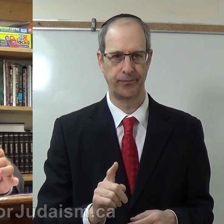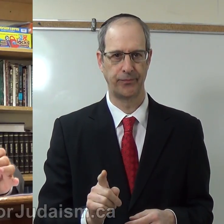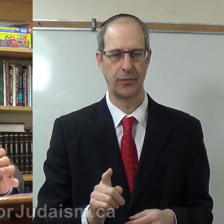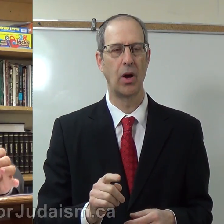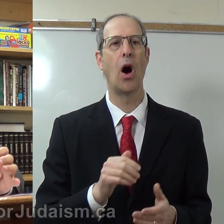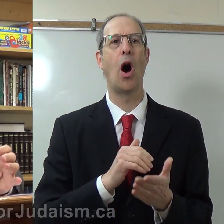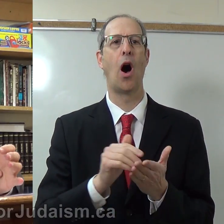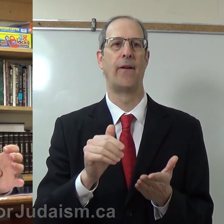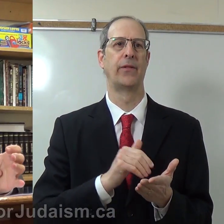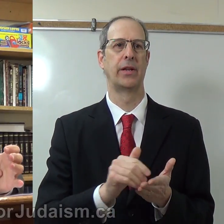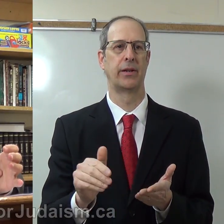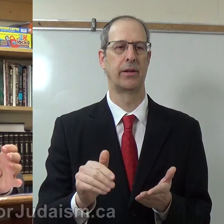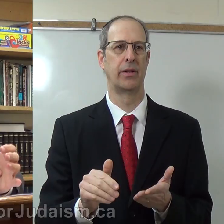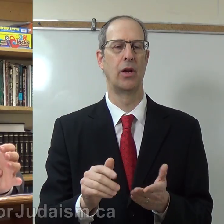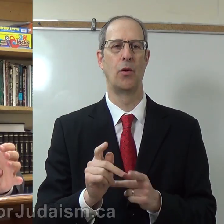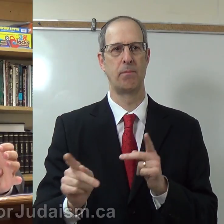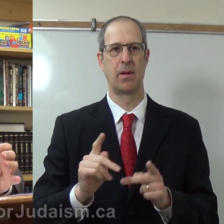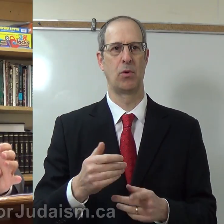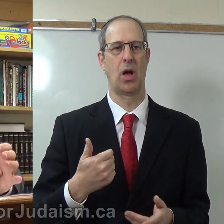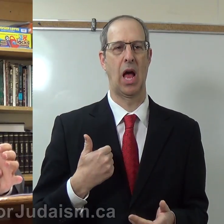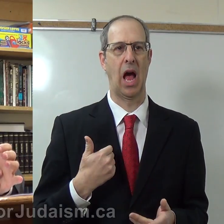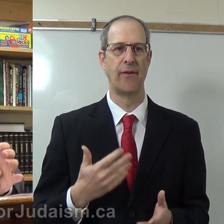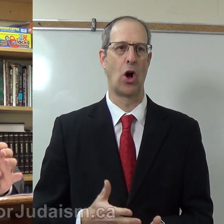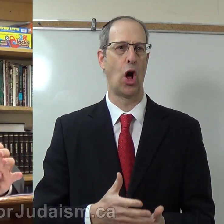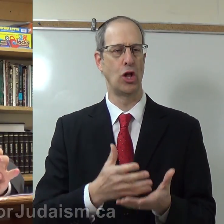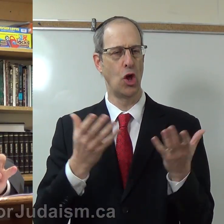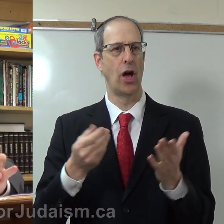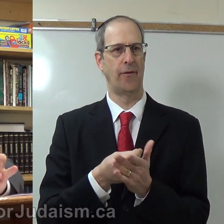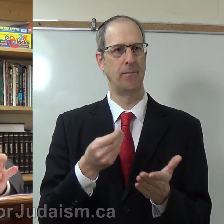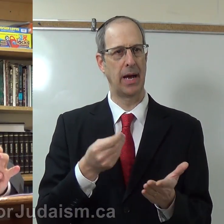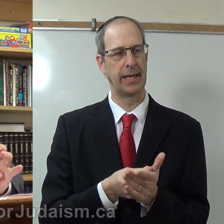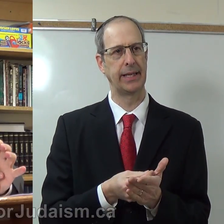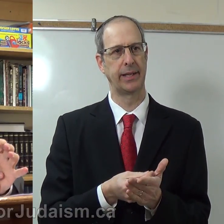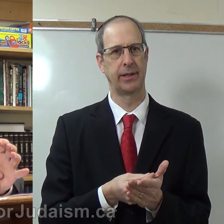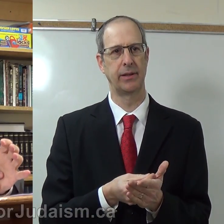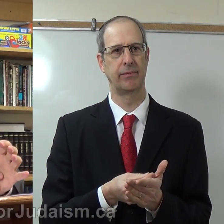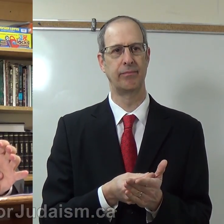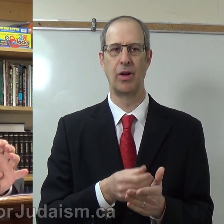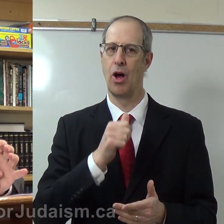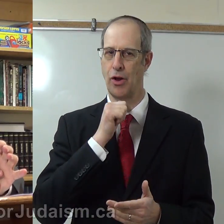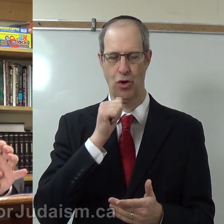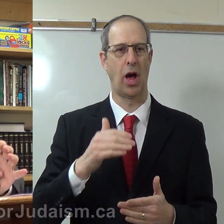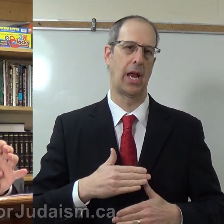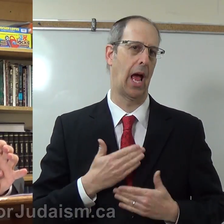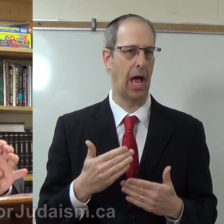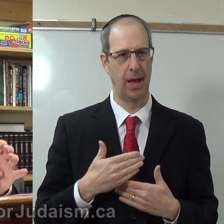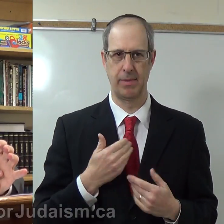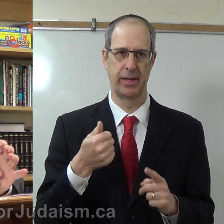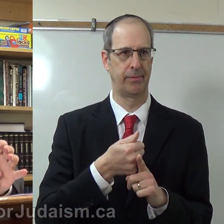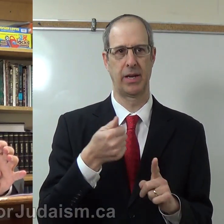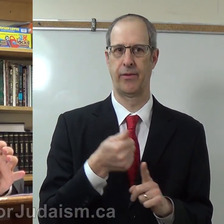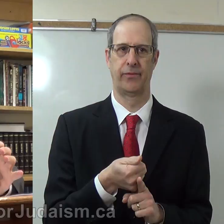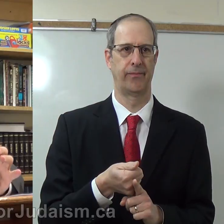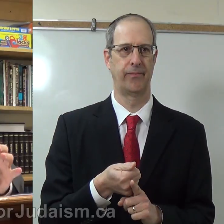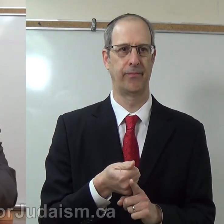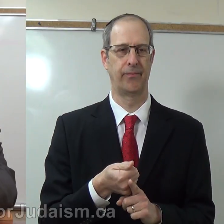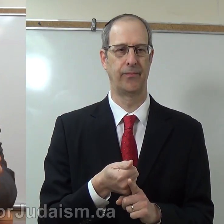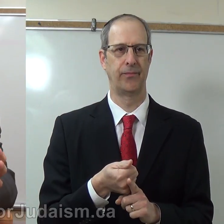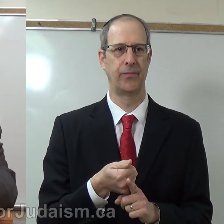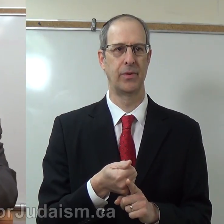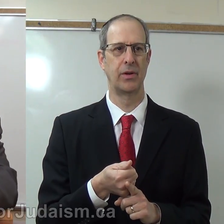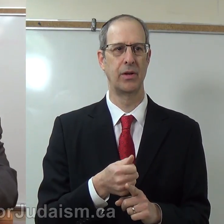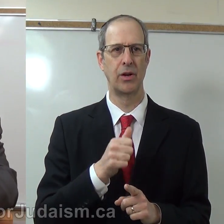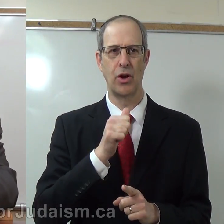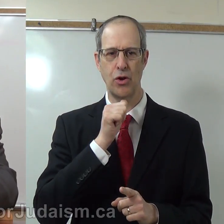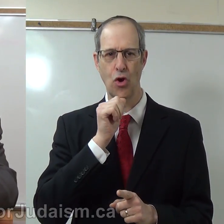often, when people have a lot of money, they're not very happy. There's